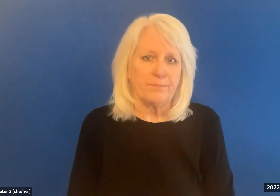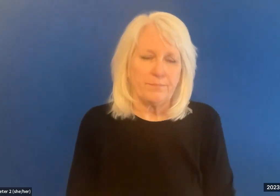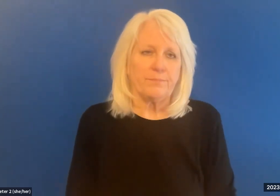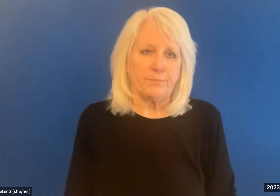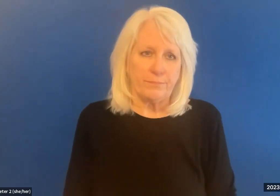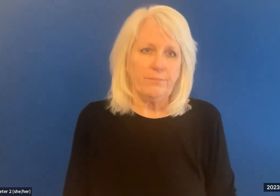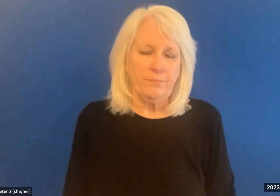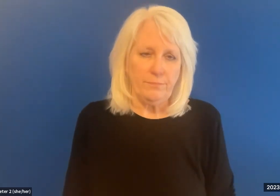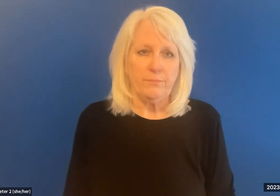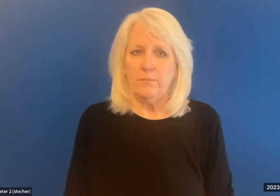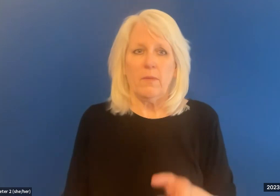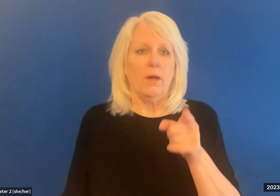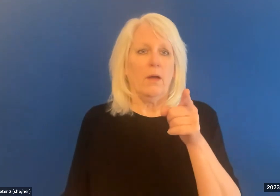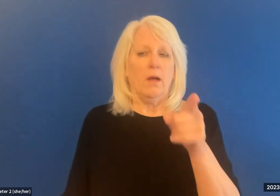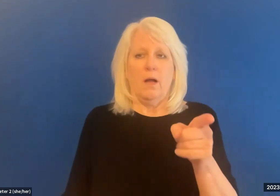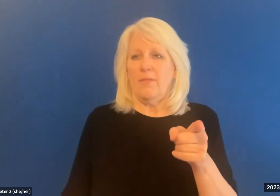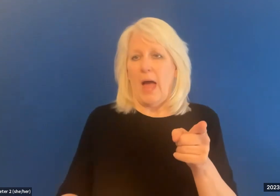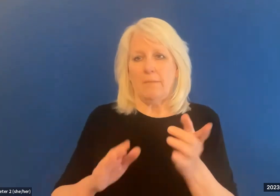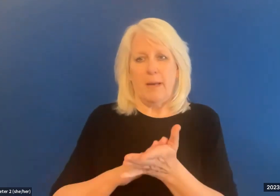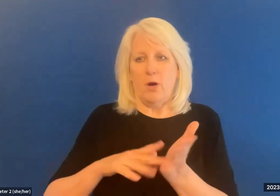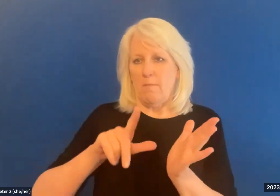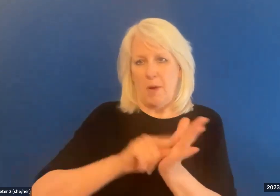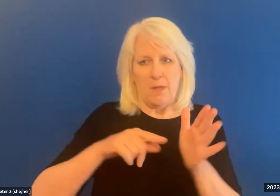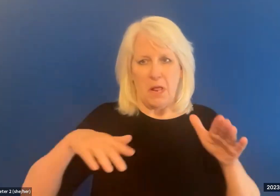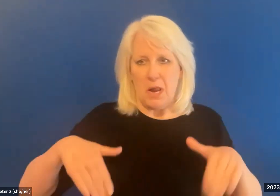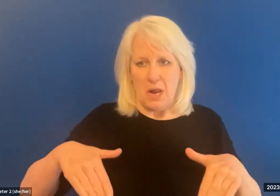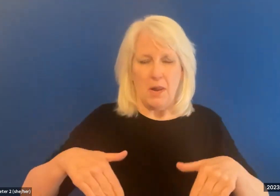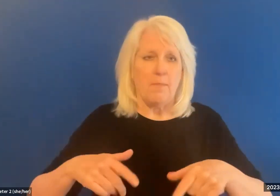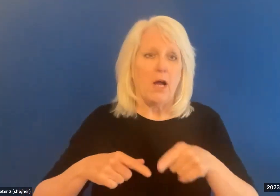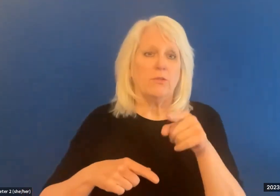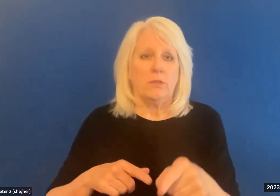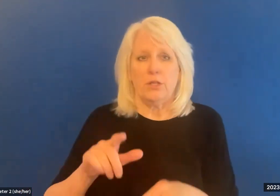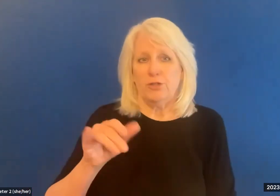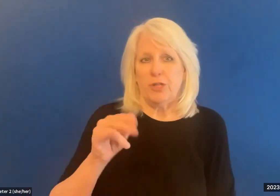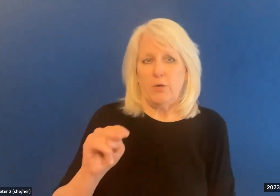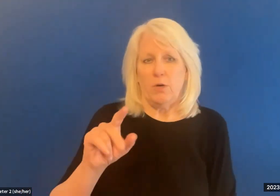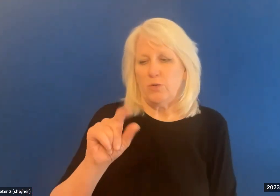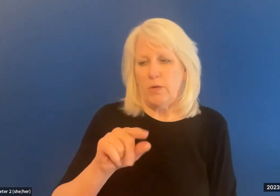This study has yet to be published, but it completed its most recent wave in January of 2022.